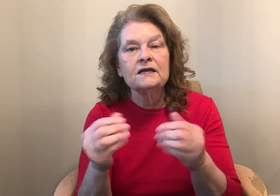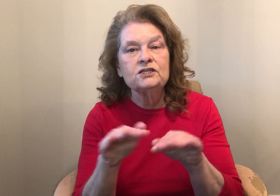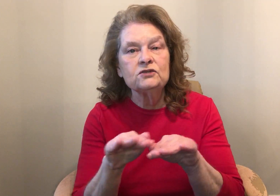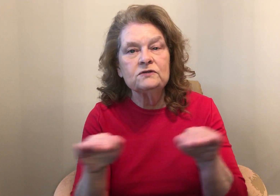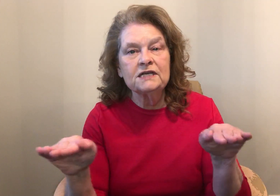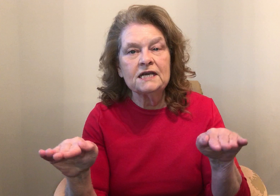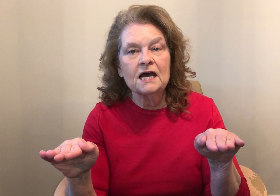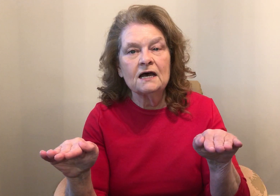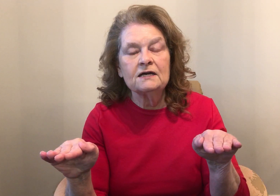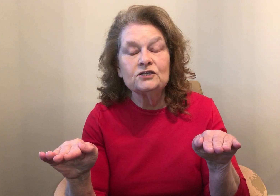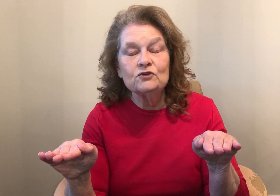Judah,